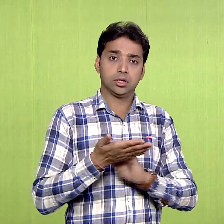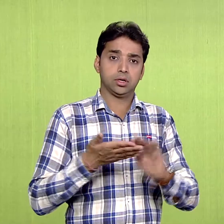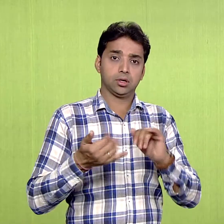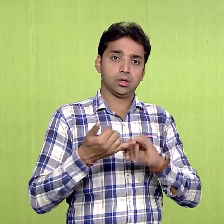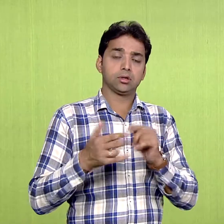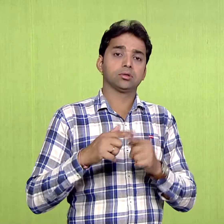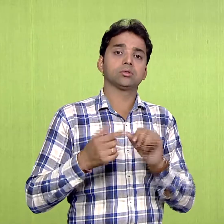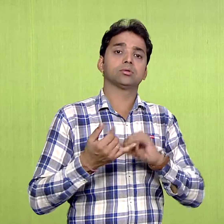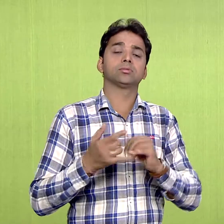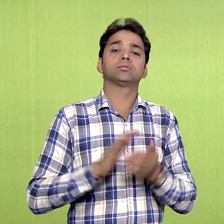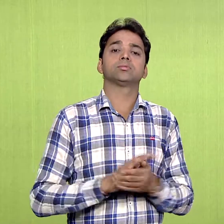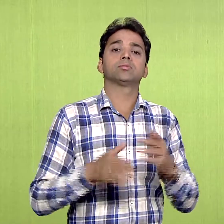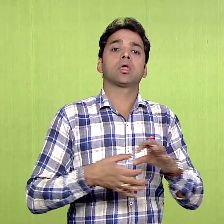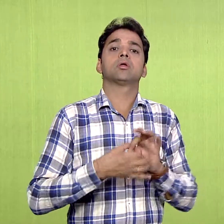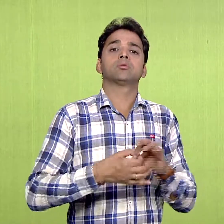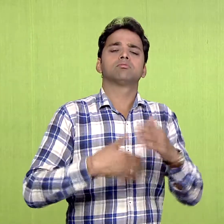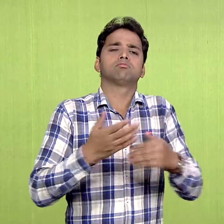sense of artisans.